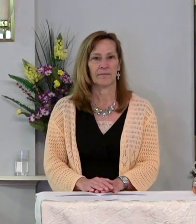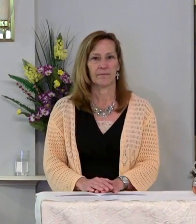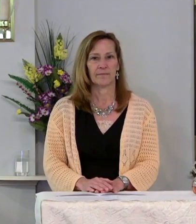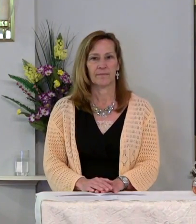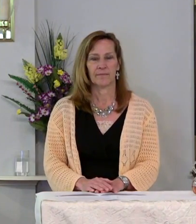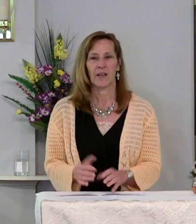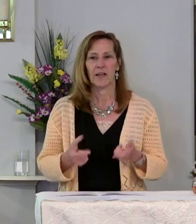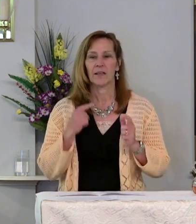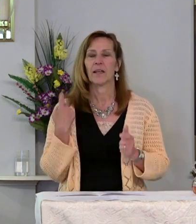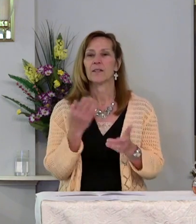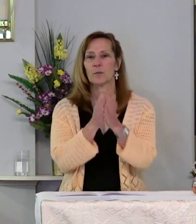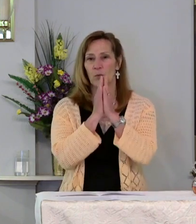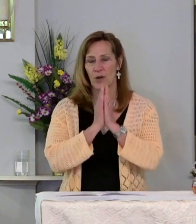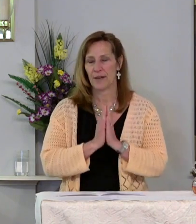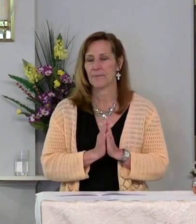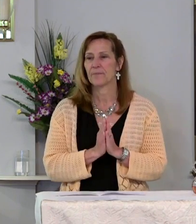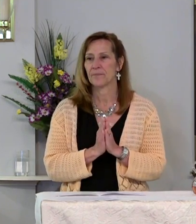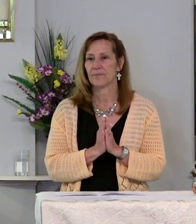Let us pray.